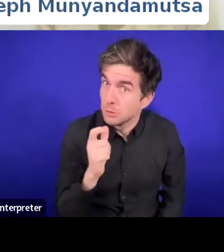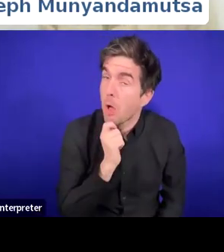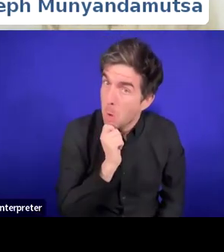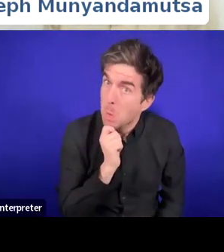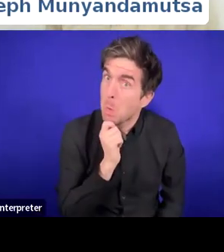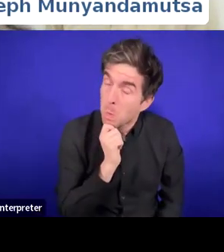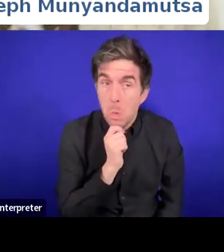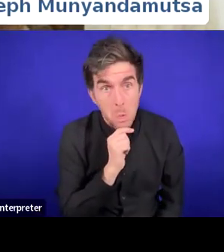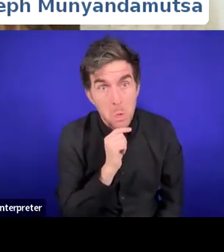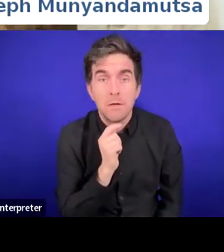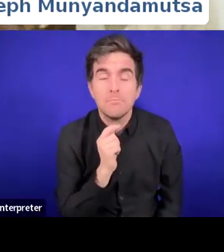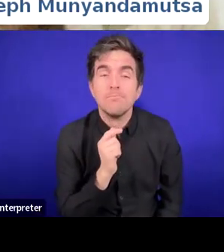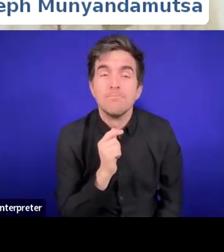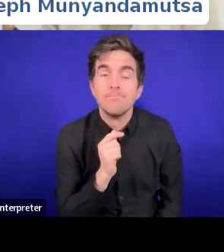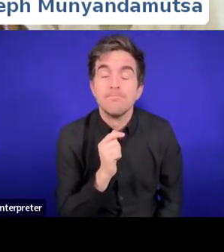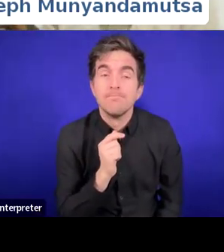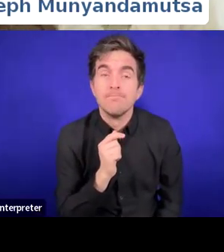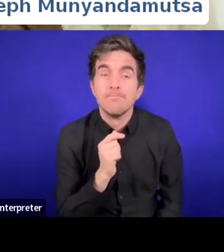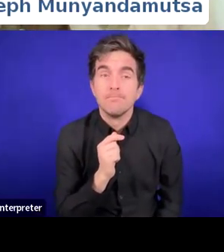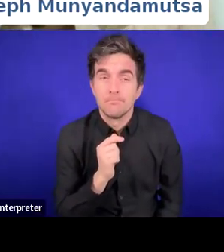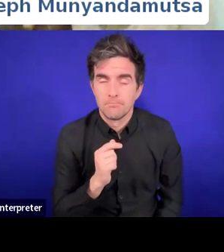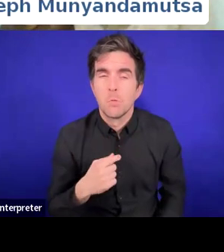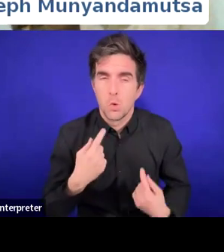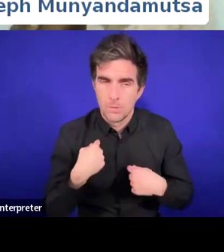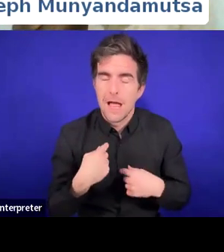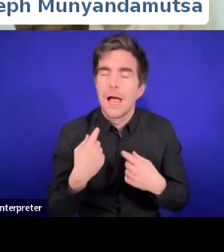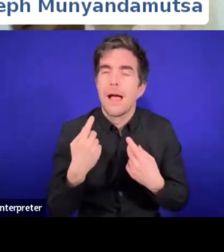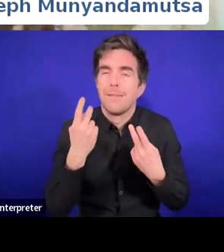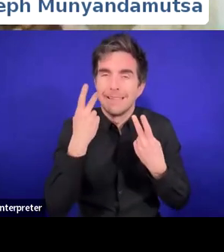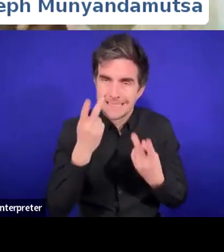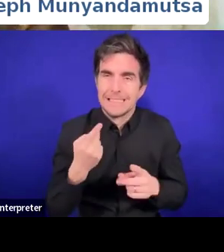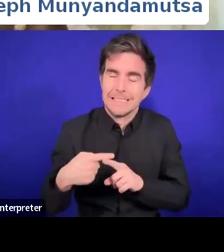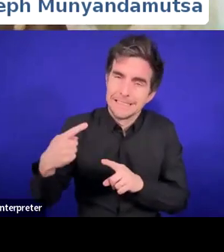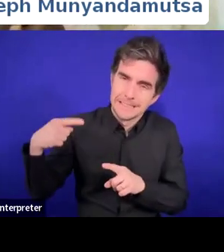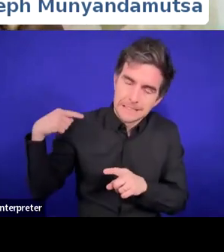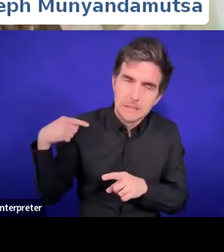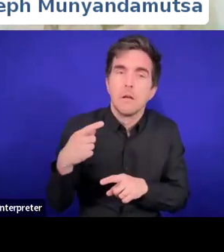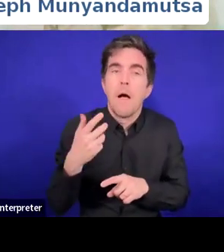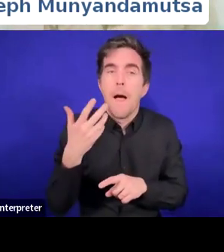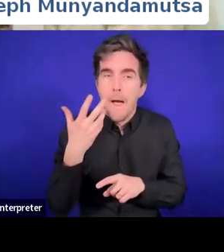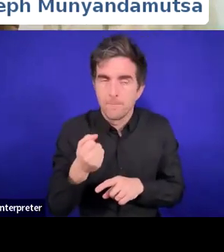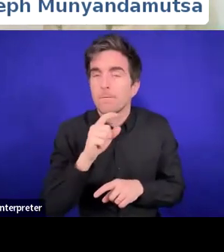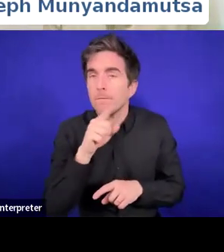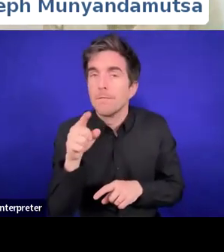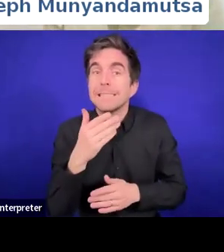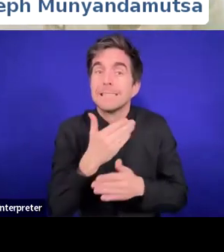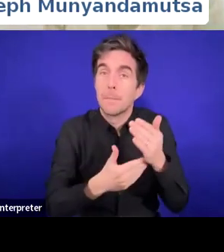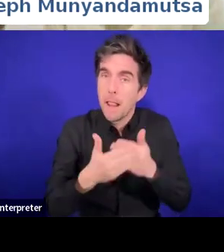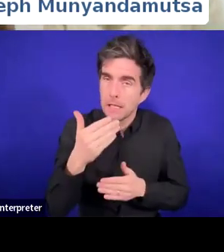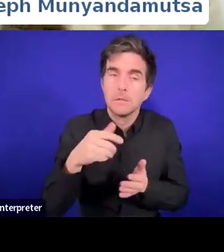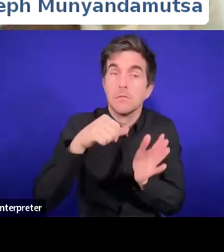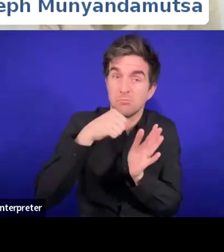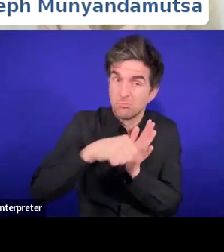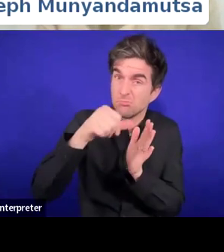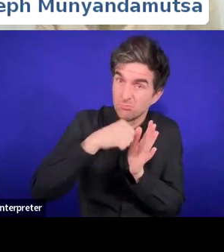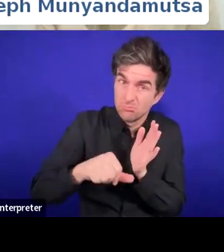grants. The beneficiaries is a person with severe disability, but the beneficiary